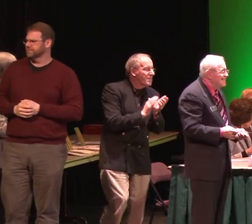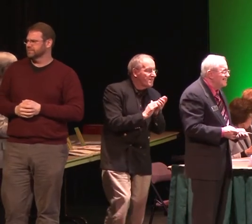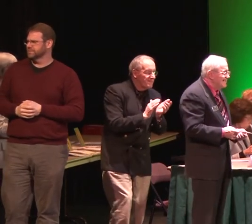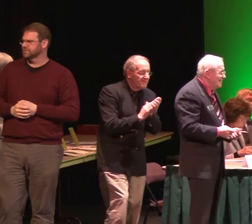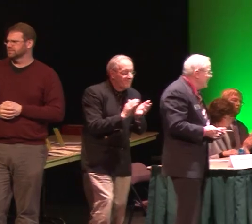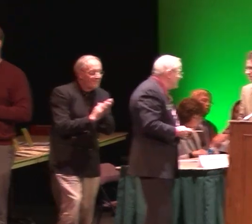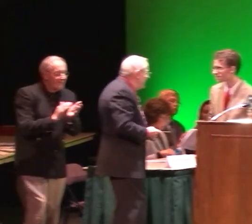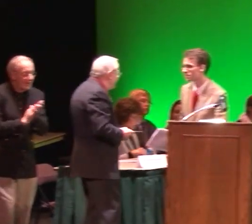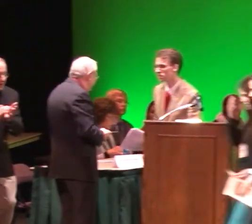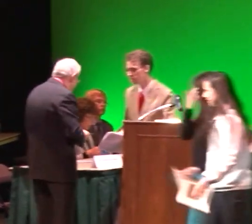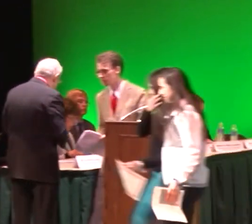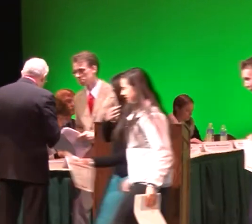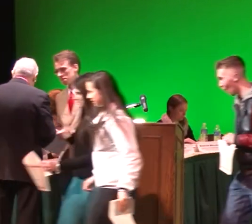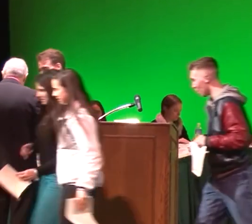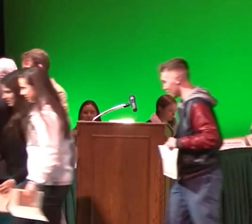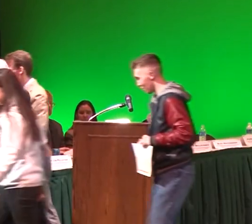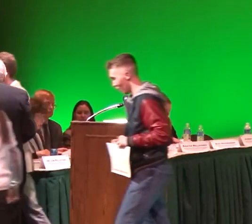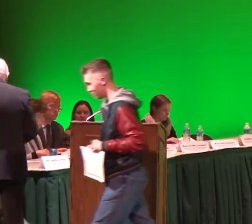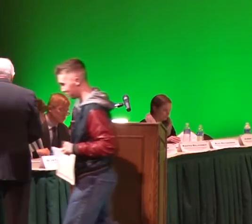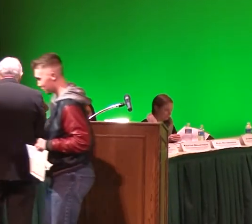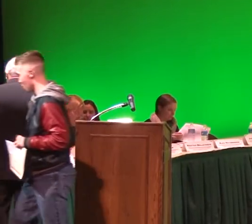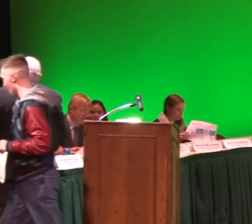Congratulations.